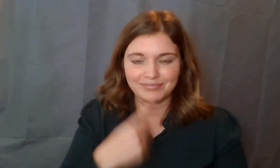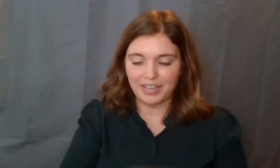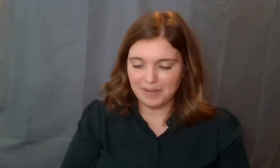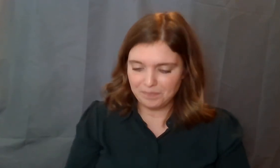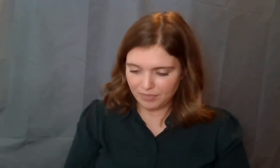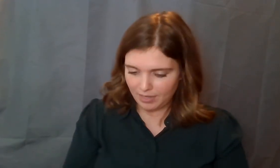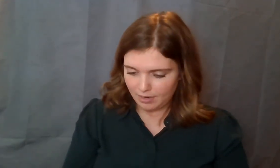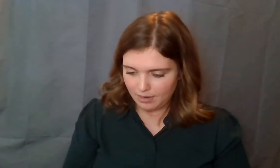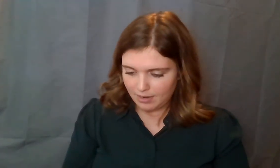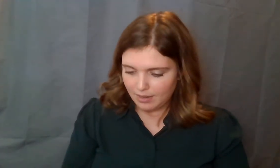Okay.